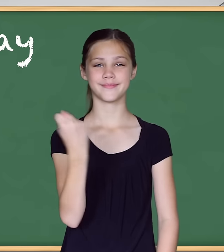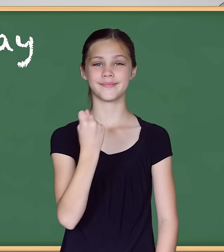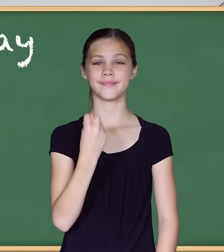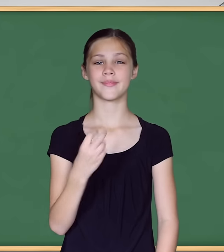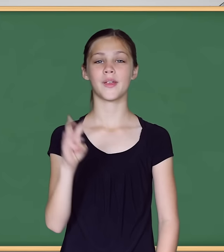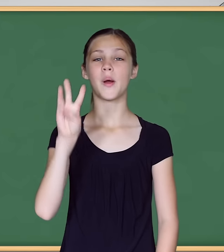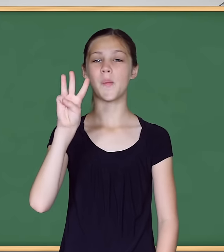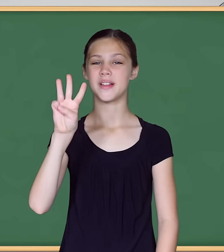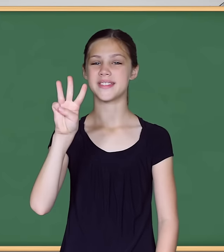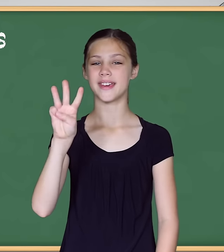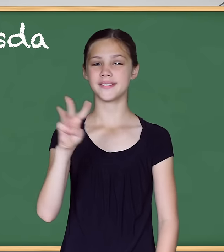Wednesday,